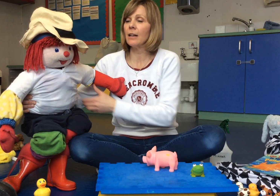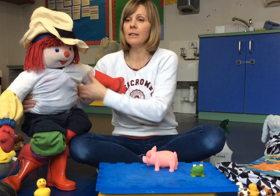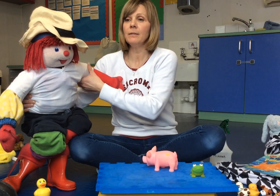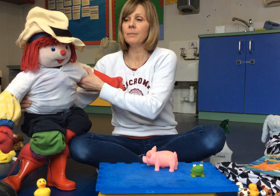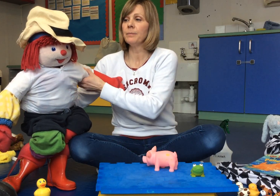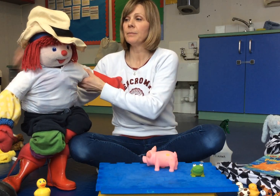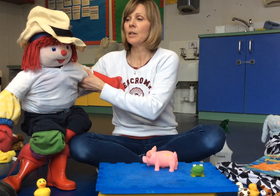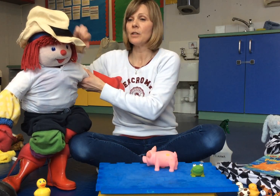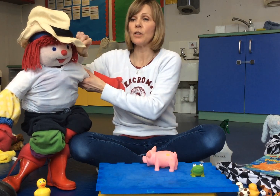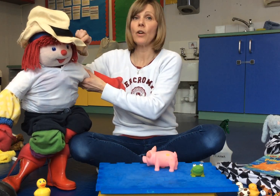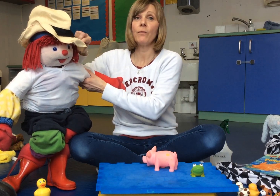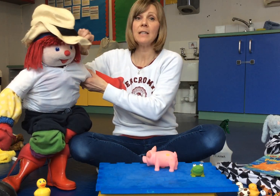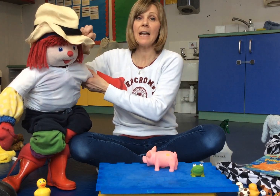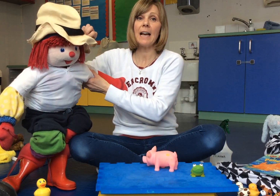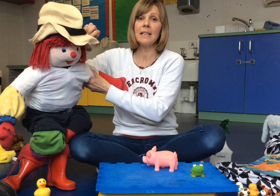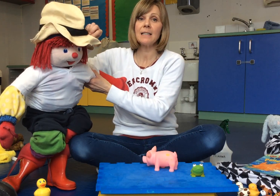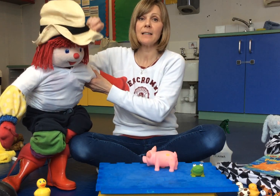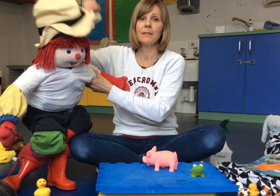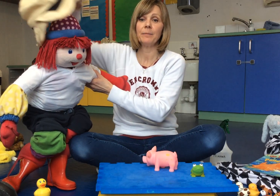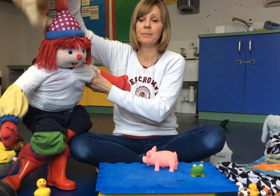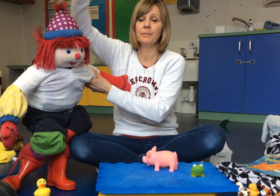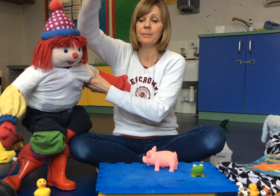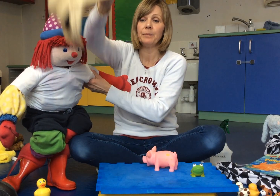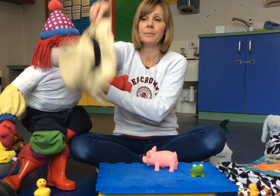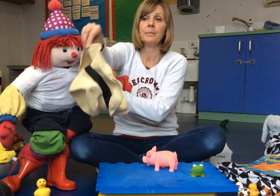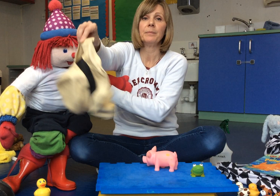Nelligan took off his hat.